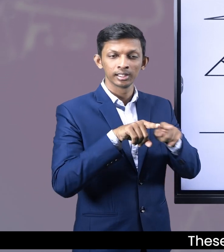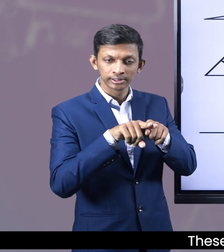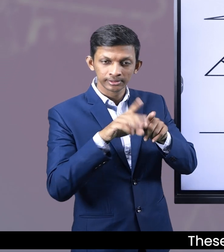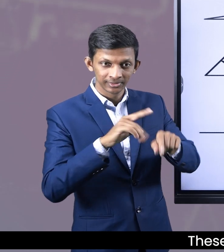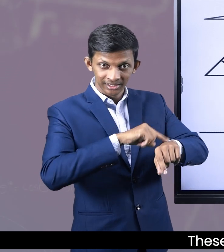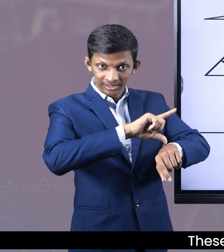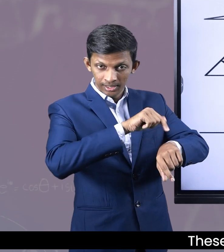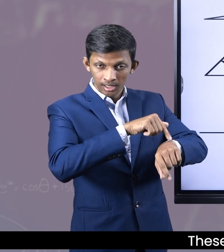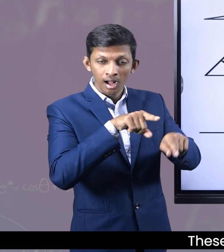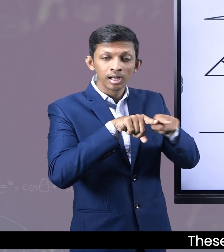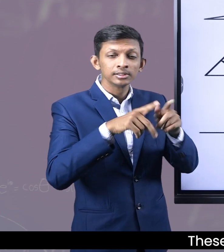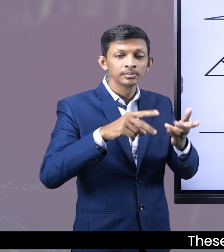These are the examples of angles.